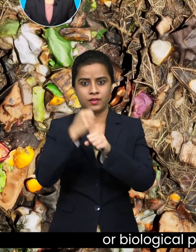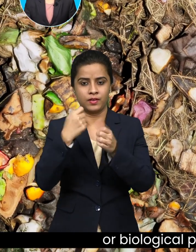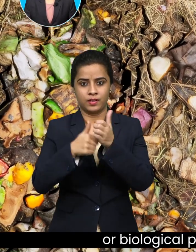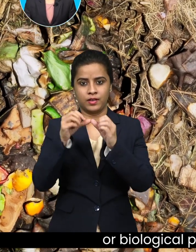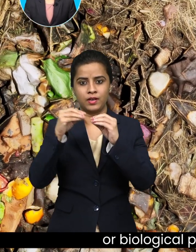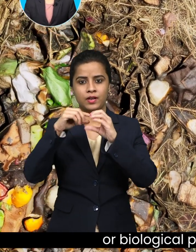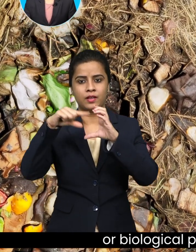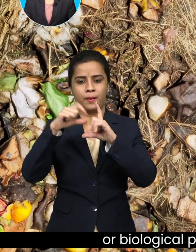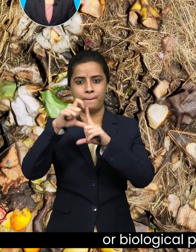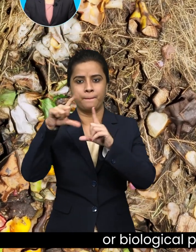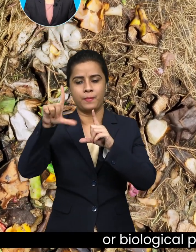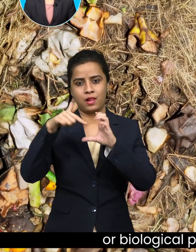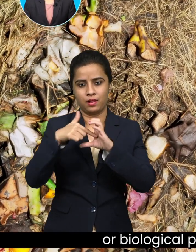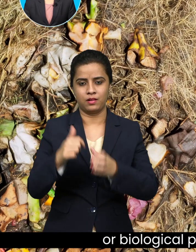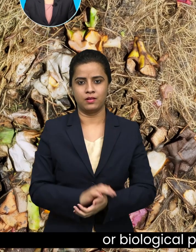biodegradable.